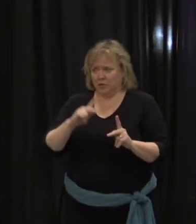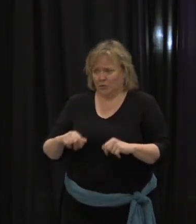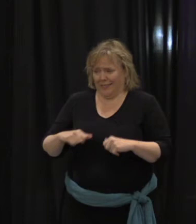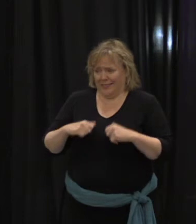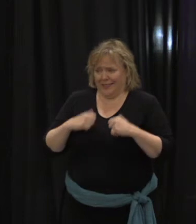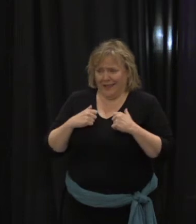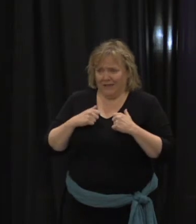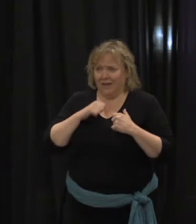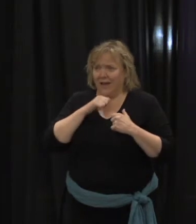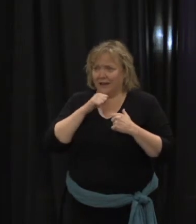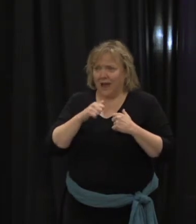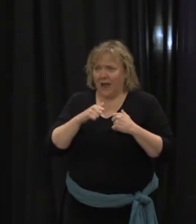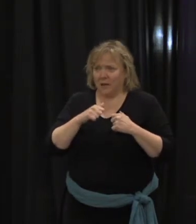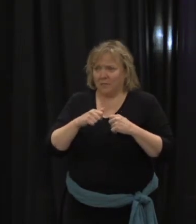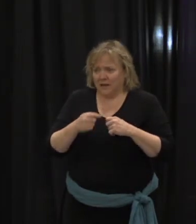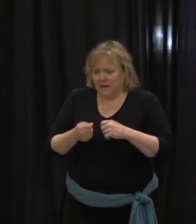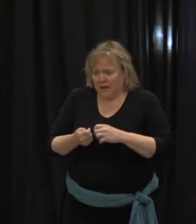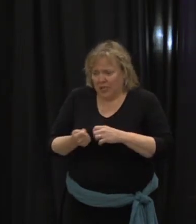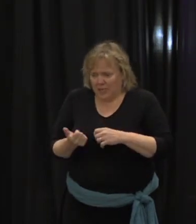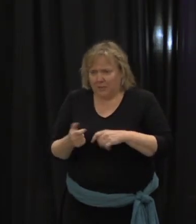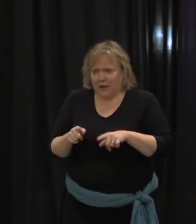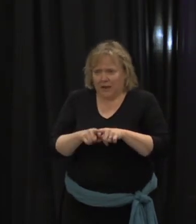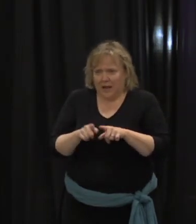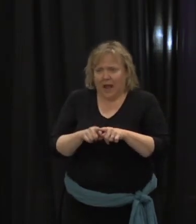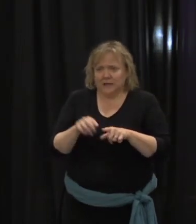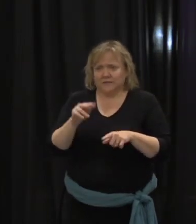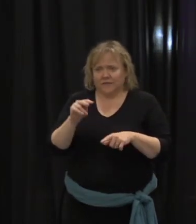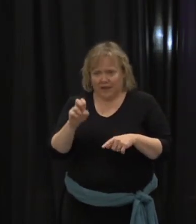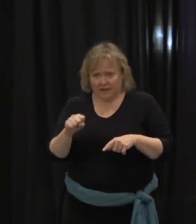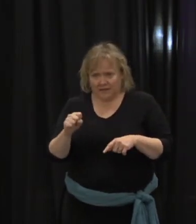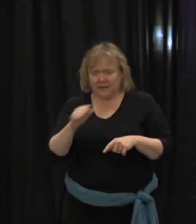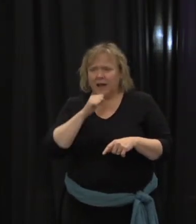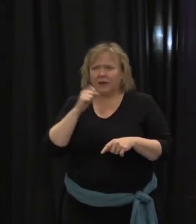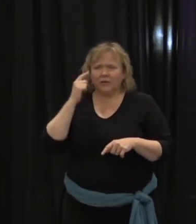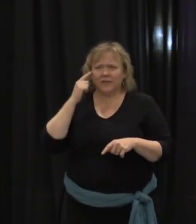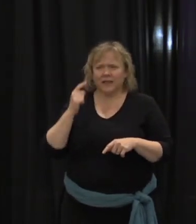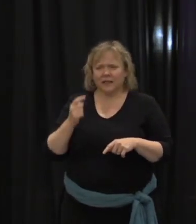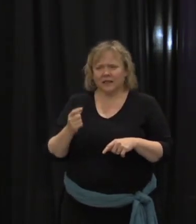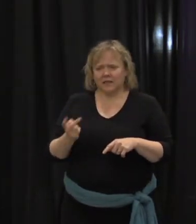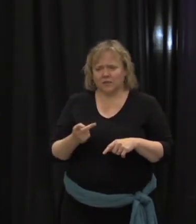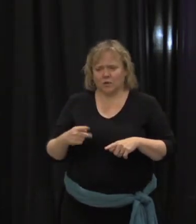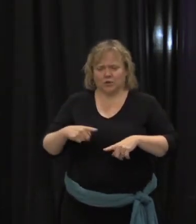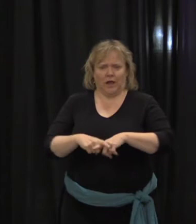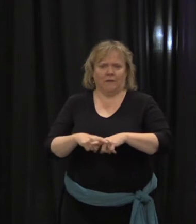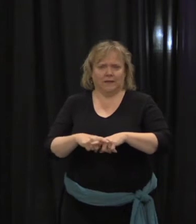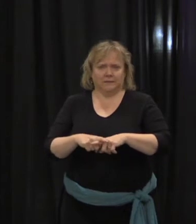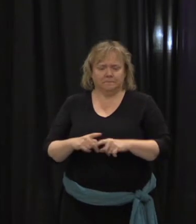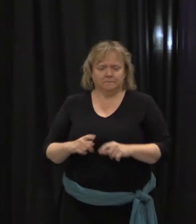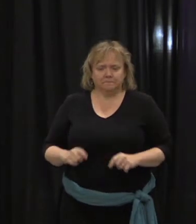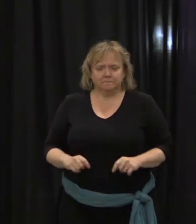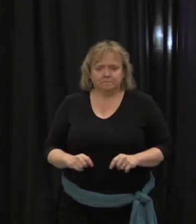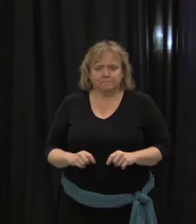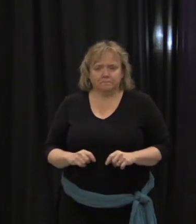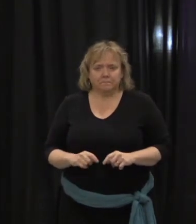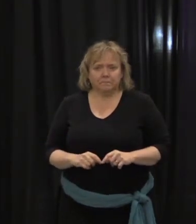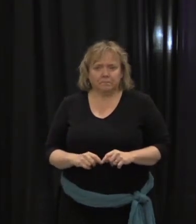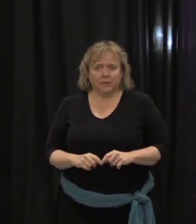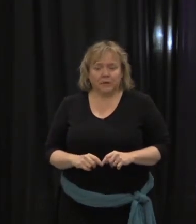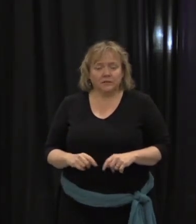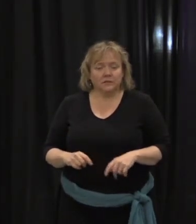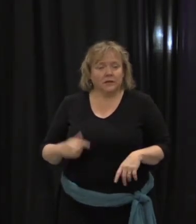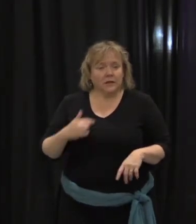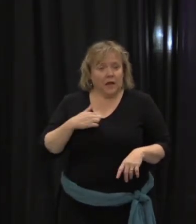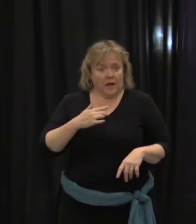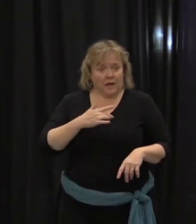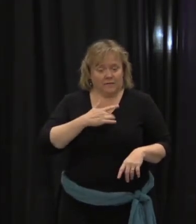deselected as fetuses. I think that those two things don't have to be in conflict. And so I feel like I was lucky enough to be one